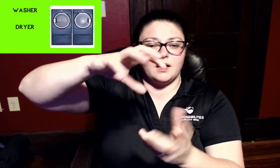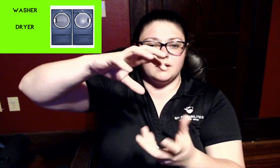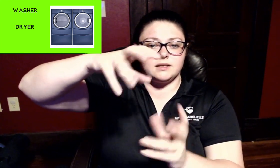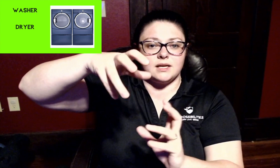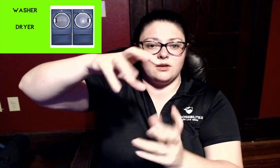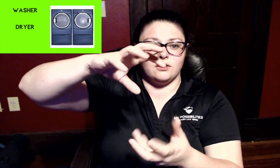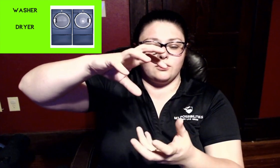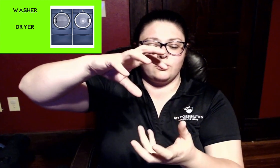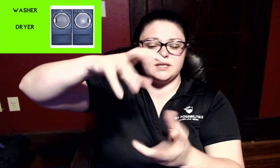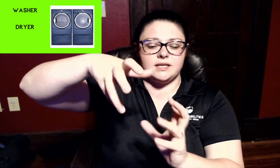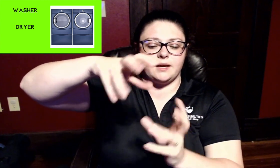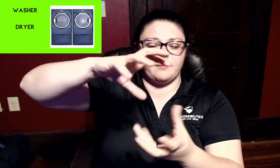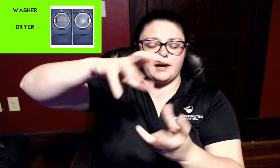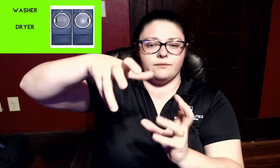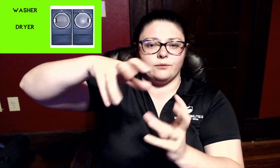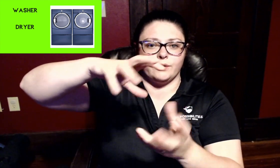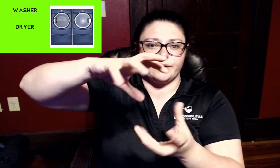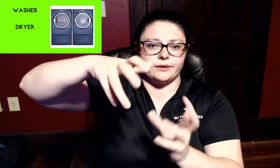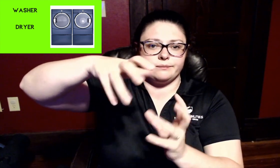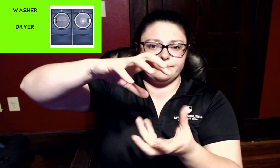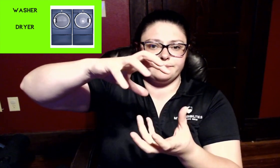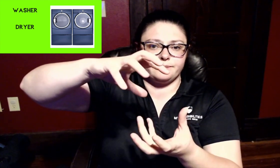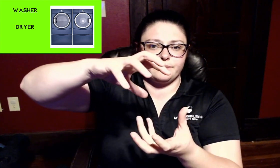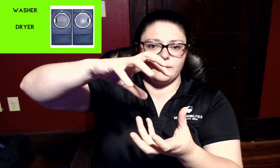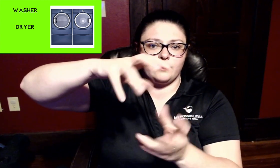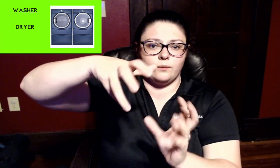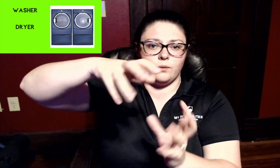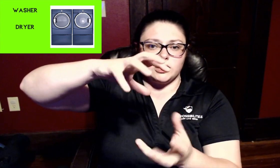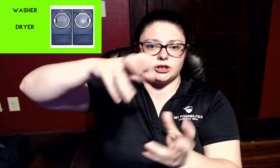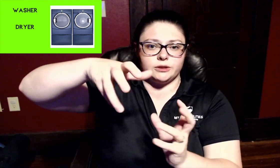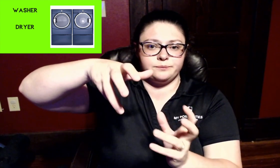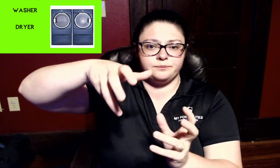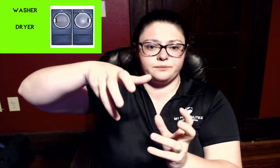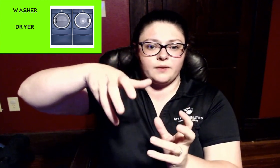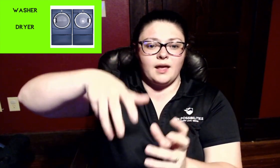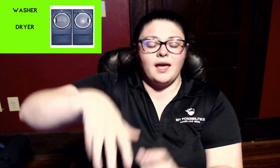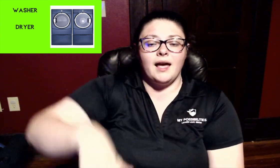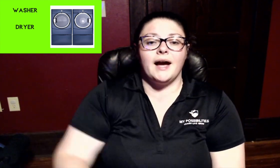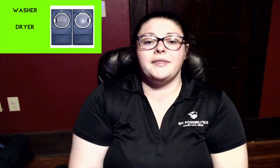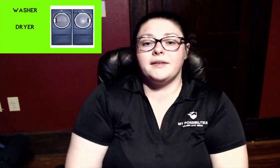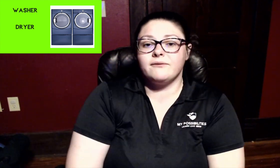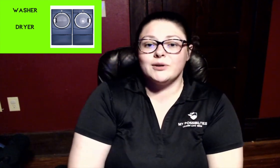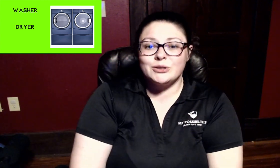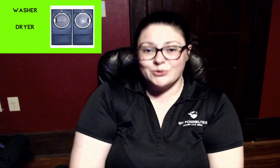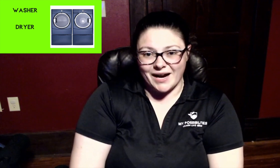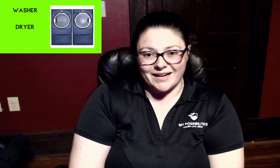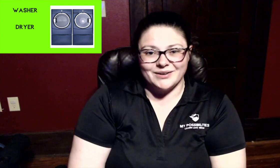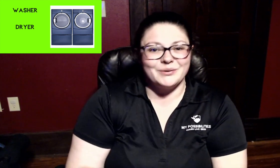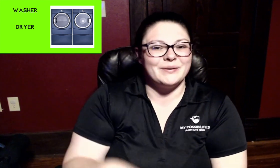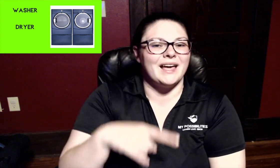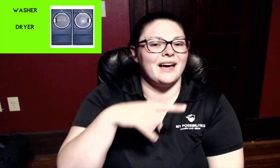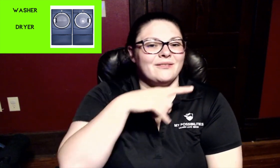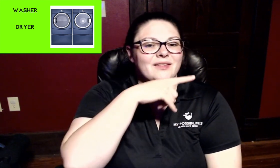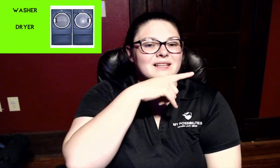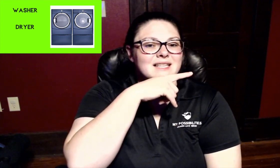It's like you're twisting it back and forth. Washer. And then for dryer, we have the sign